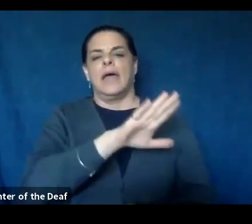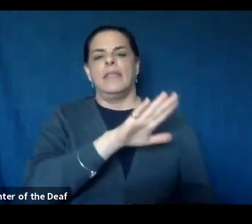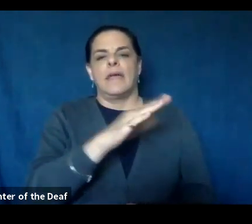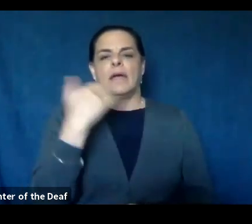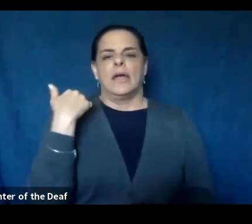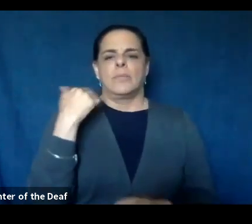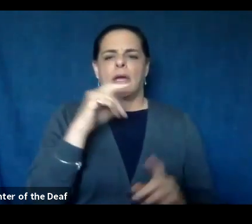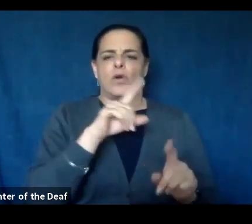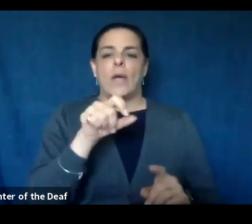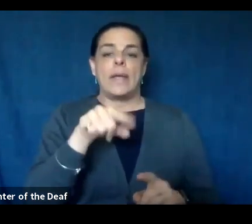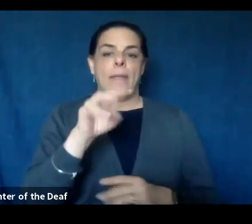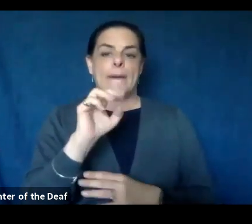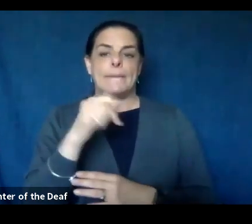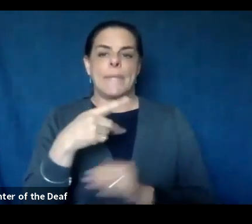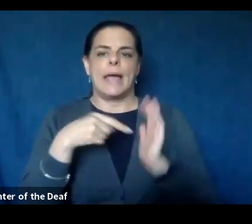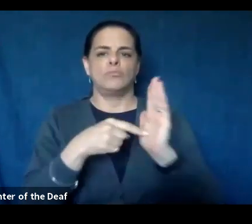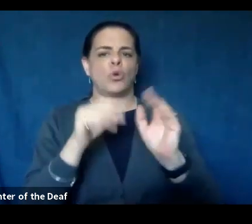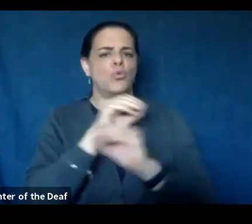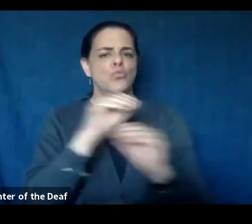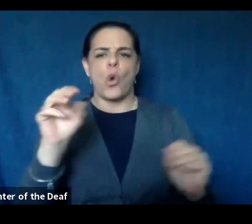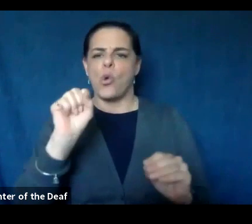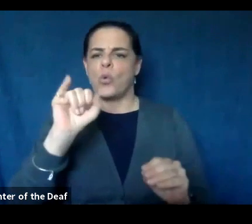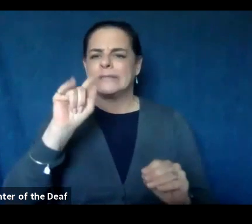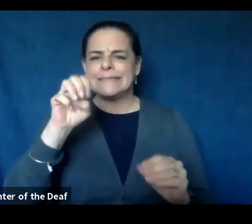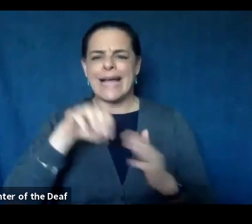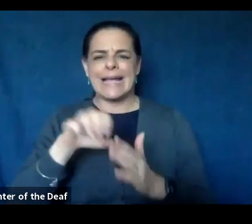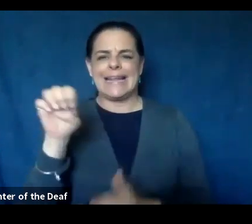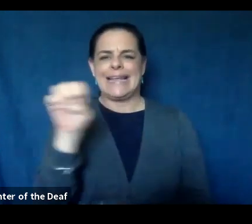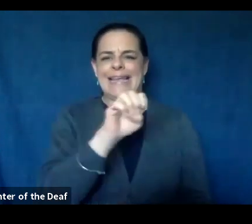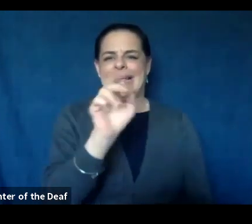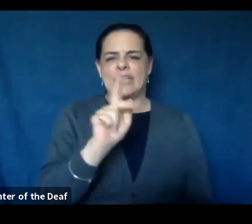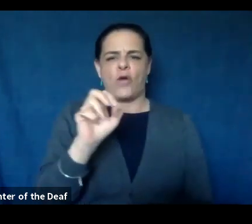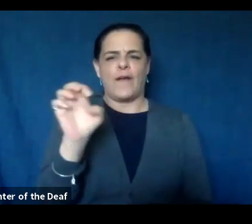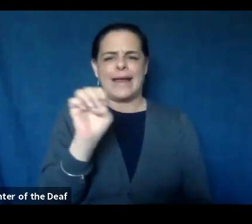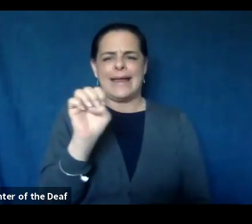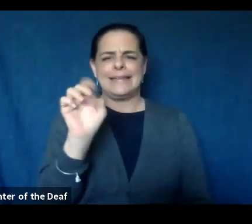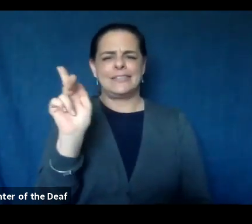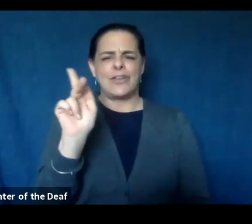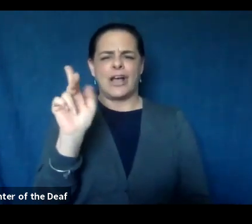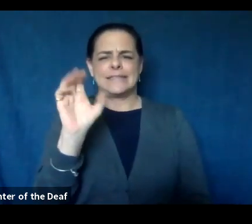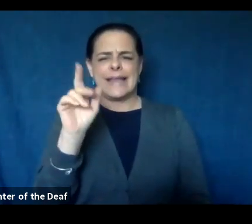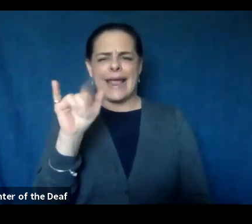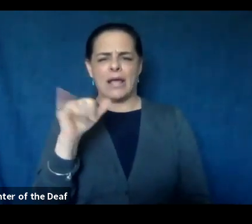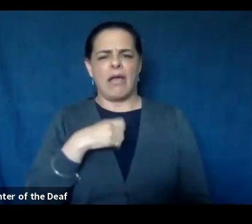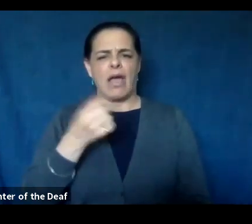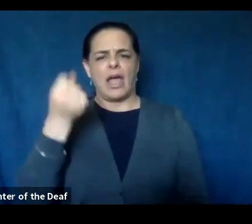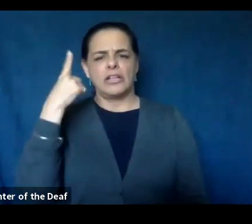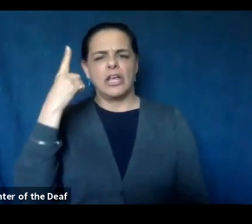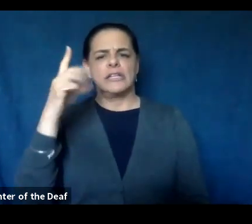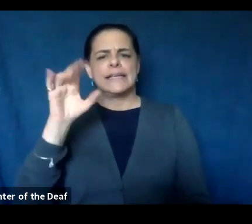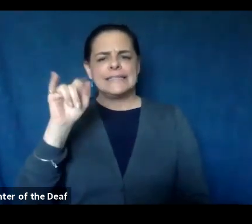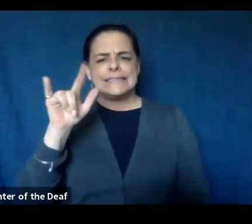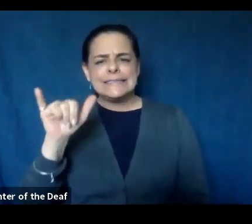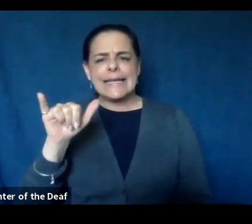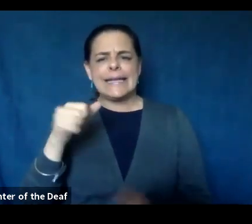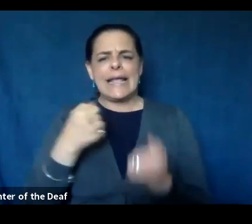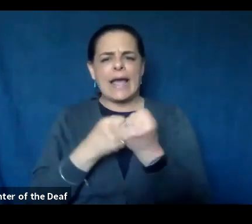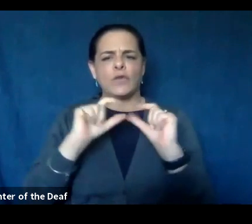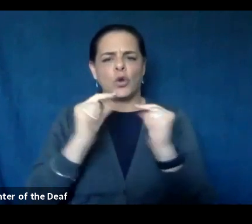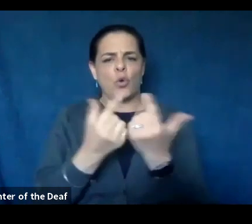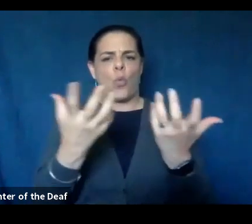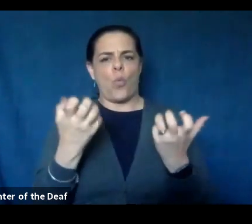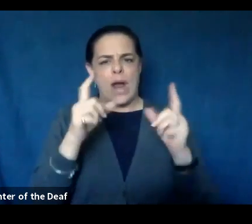shows no test sites in East Knoxville or East Knox County. I understand the city and advocacy groups have asked to have test sites in East Knoxville.